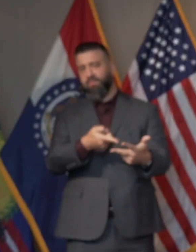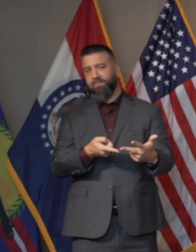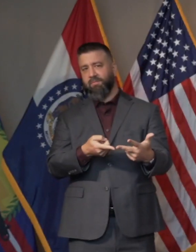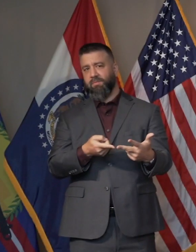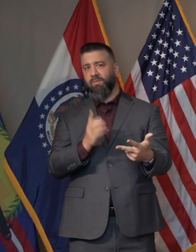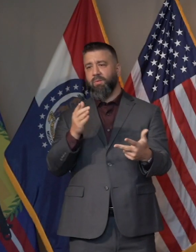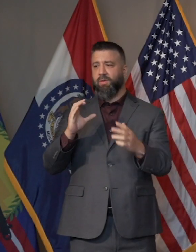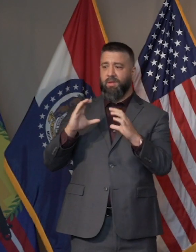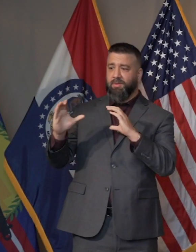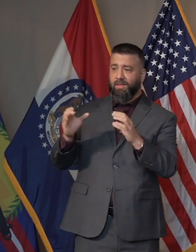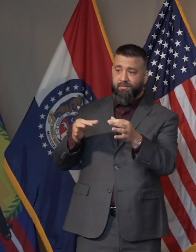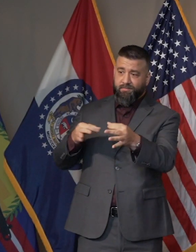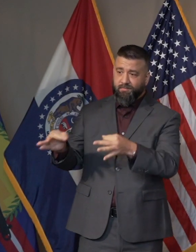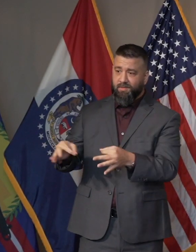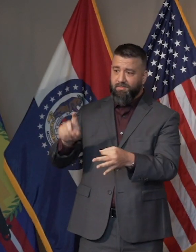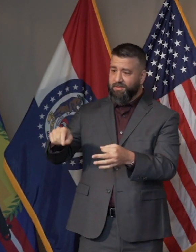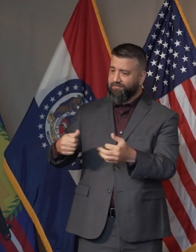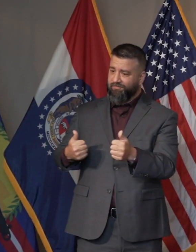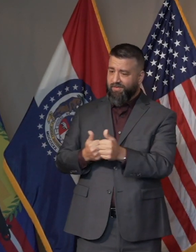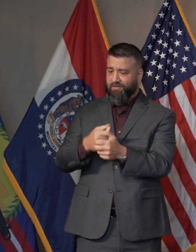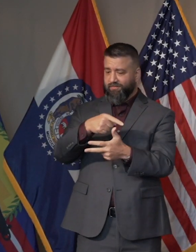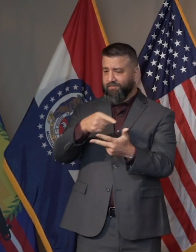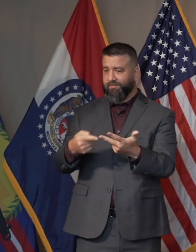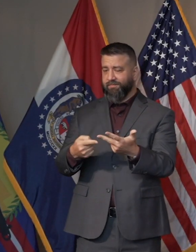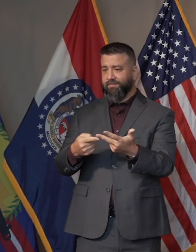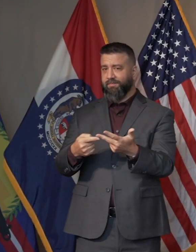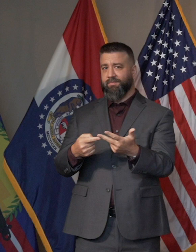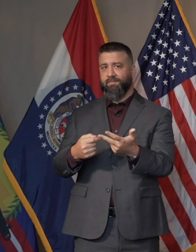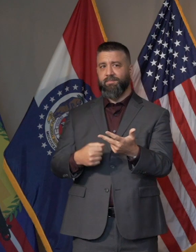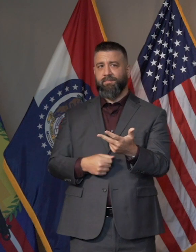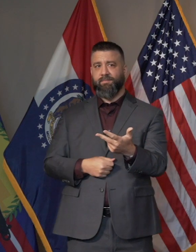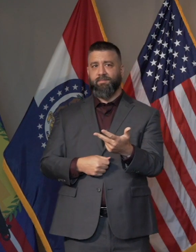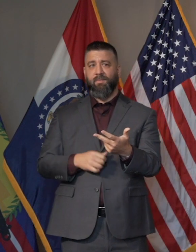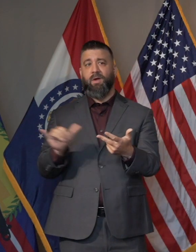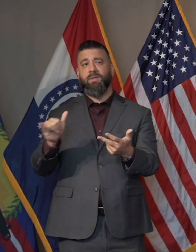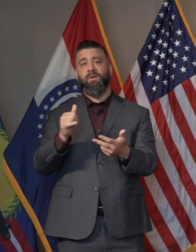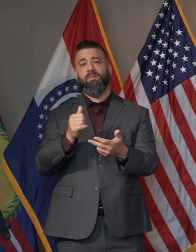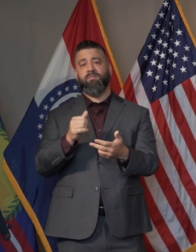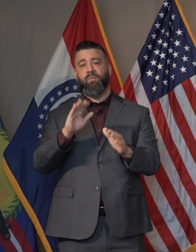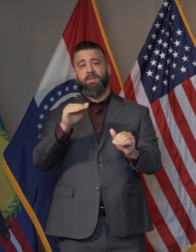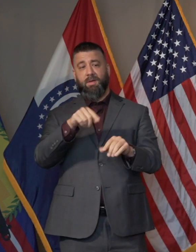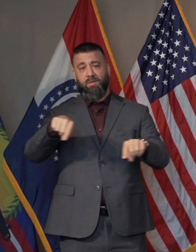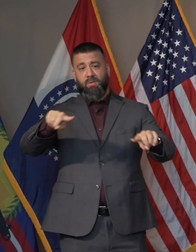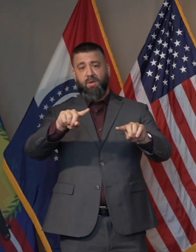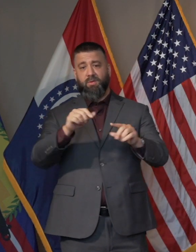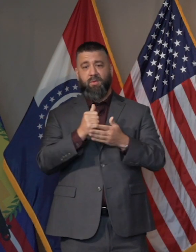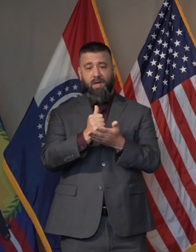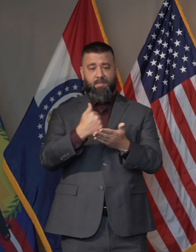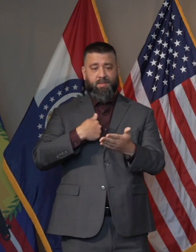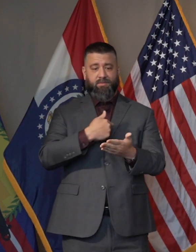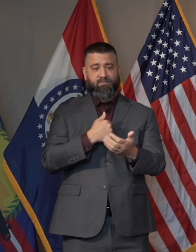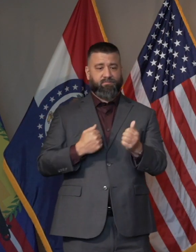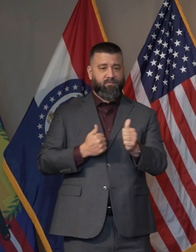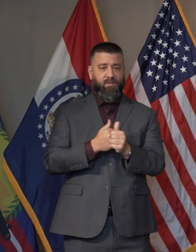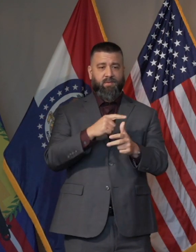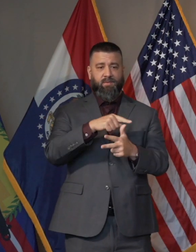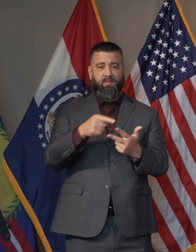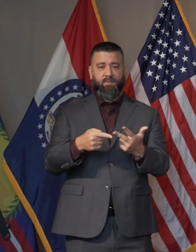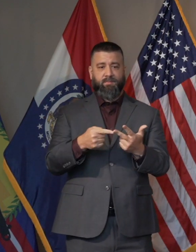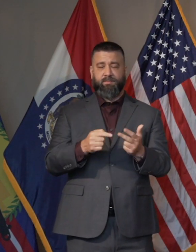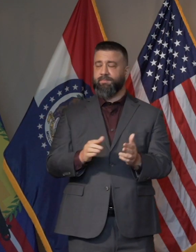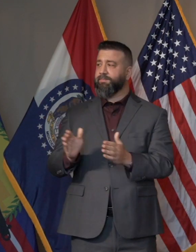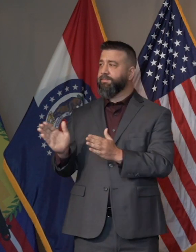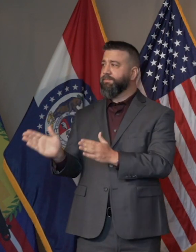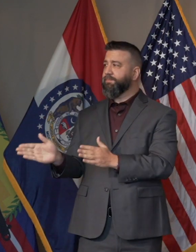those outliers, and we expect others in our community to help communicate our new public health guidelines. This is a very serious issue. Dr. Page,